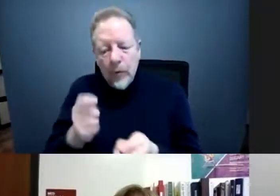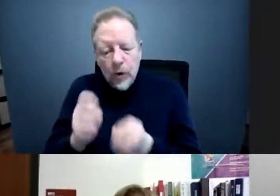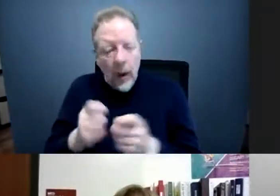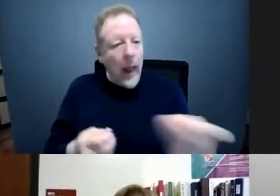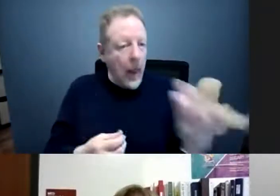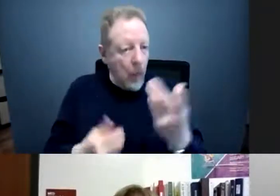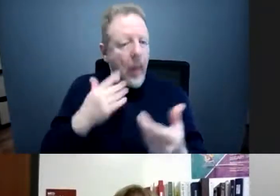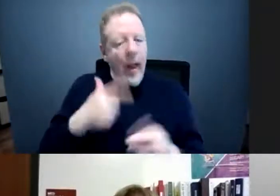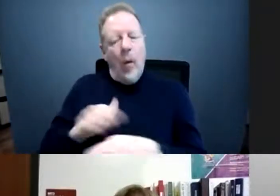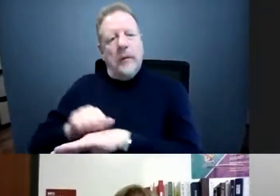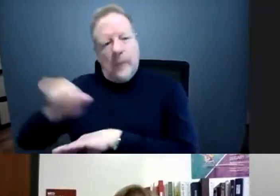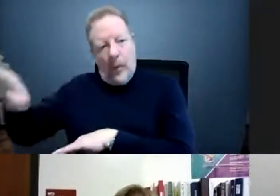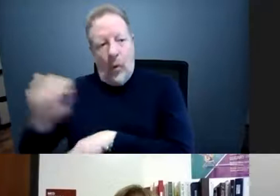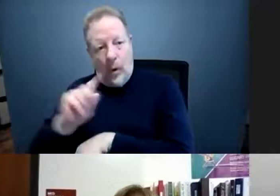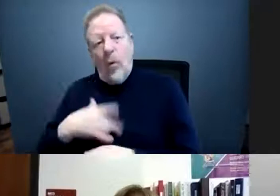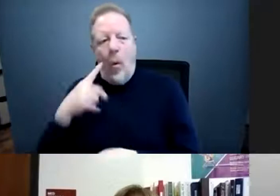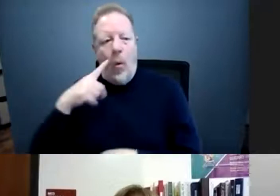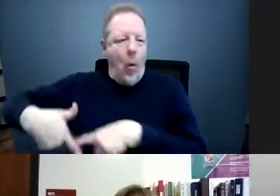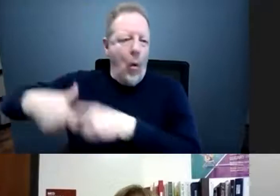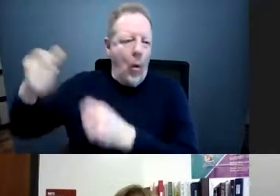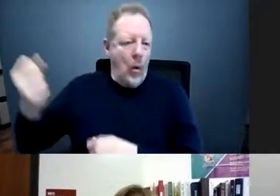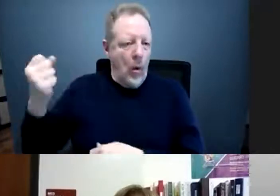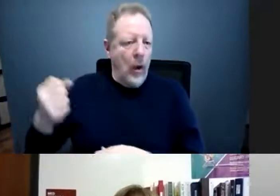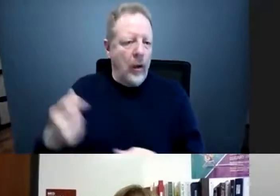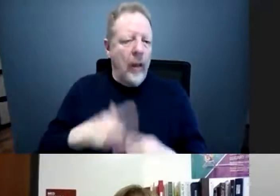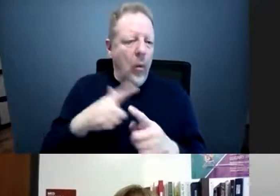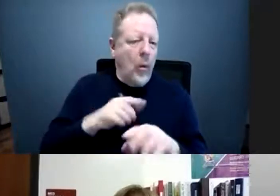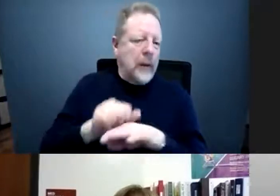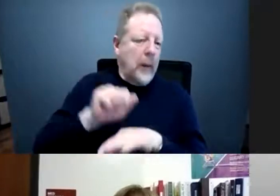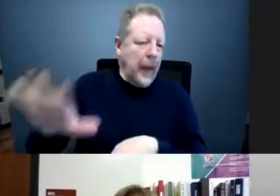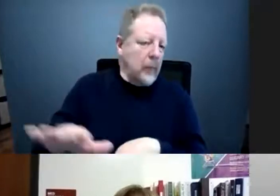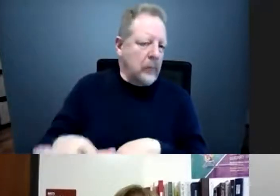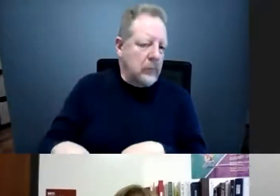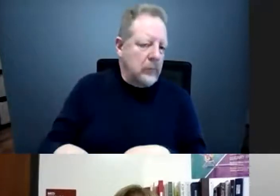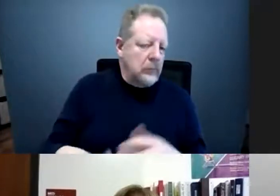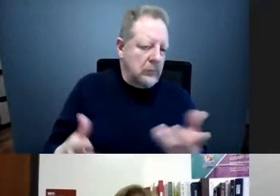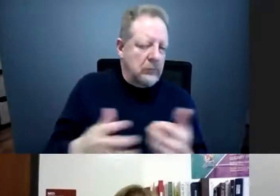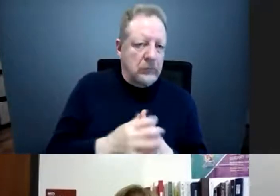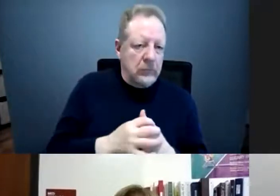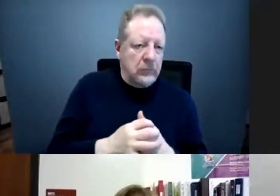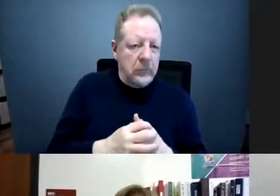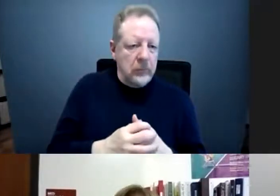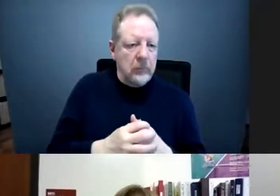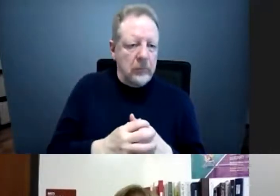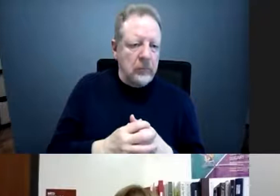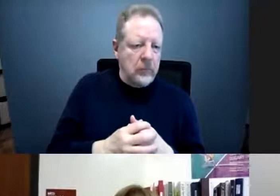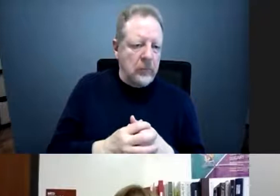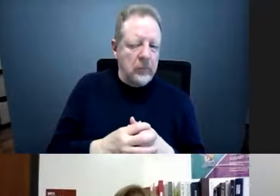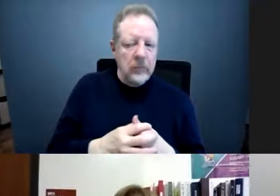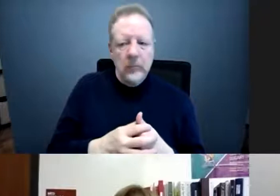and then we can likely submit it. No hurry, next few weeks at most, but sooner